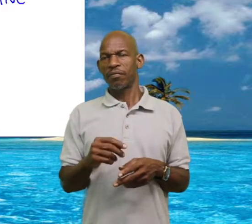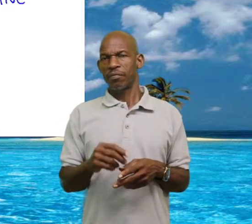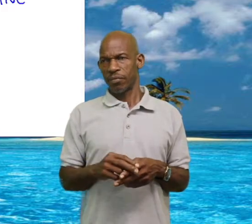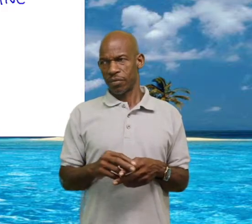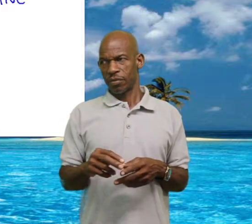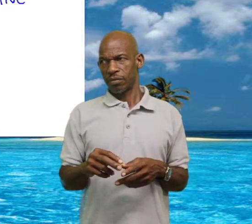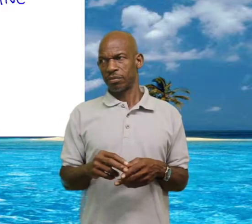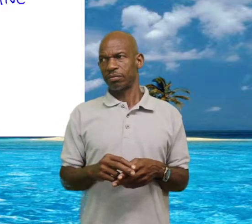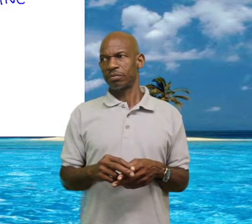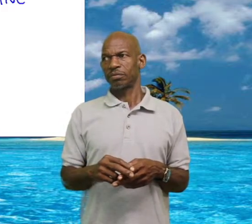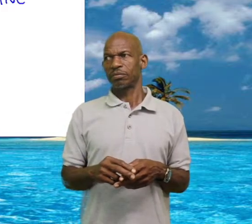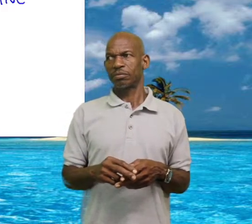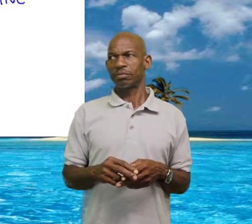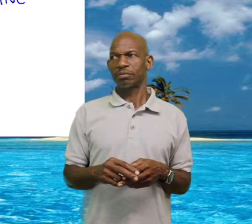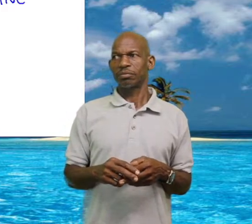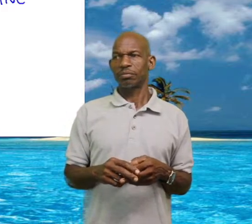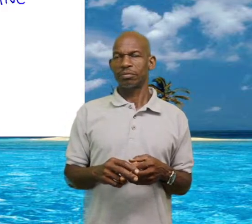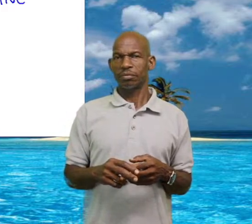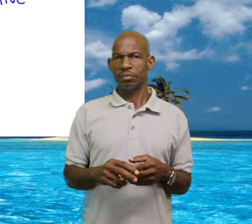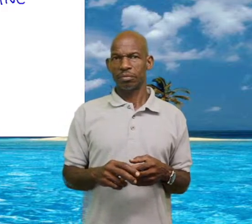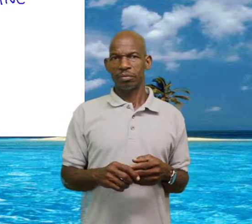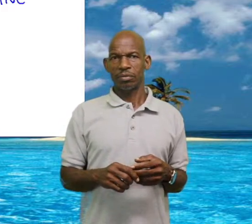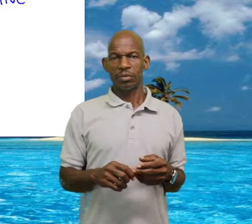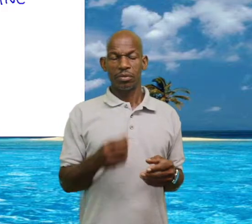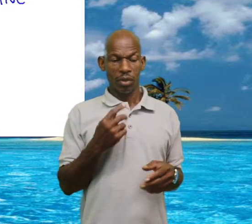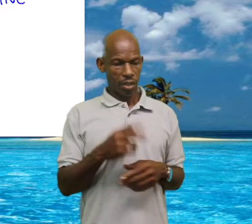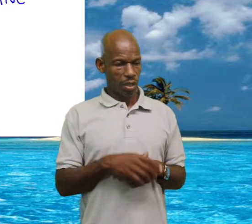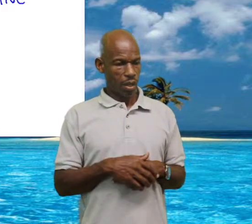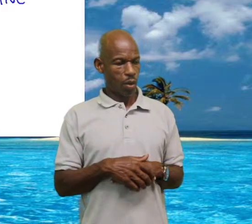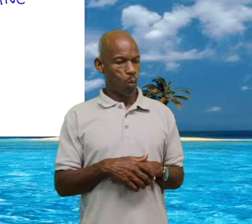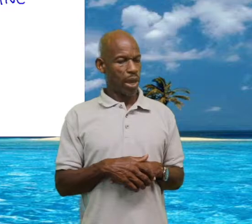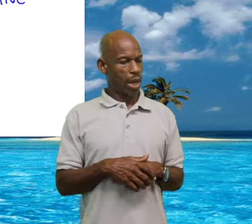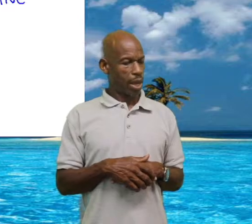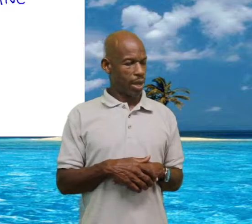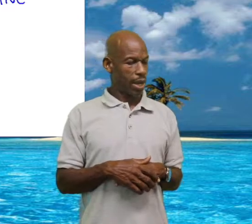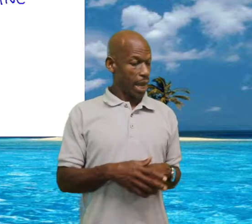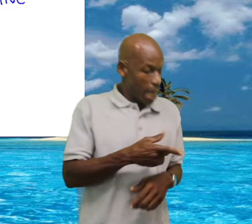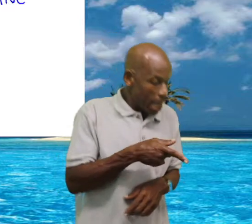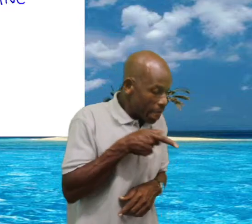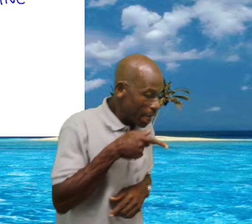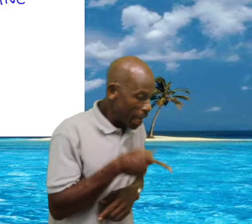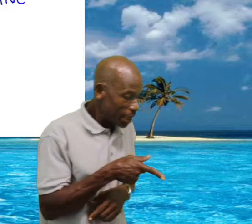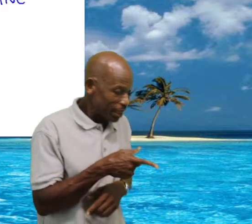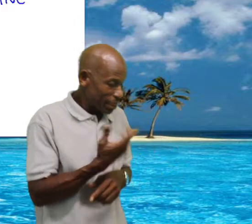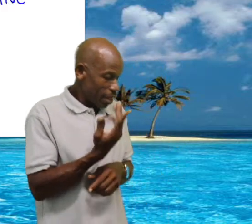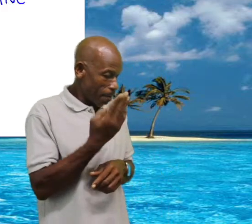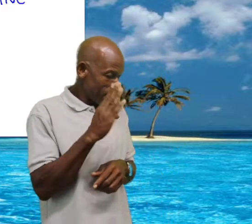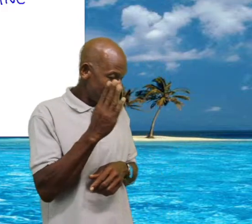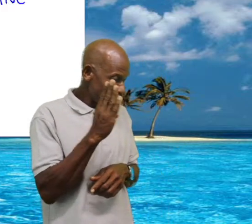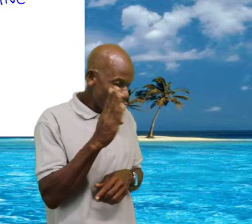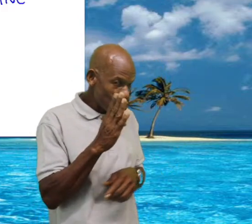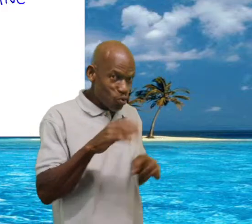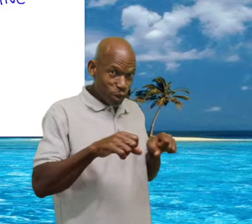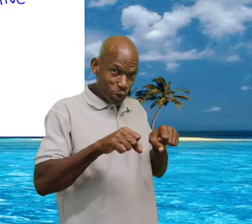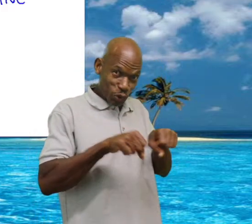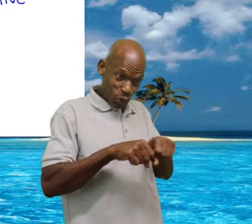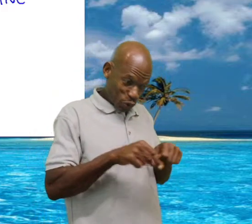I'm telling you about this blue shoes, which is I use an adjective. It's pretty. The